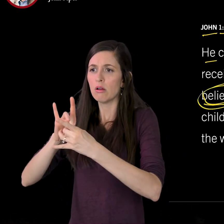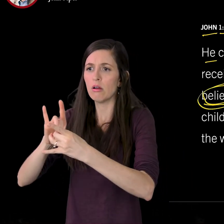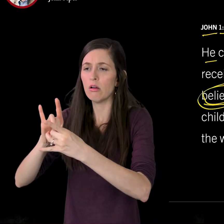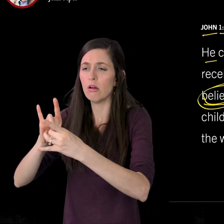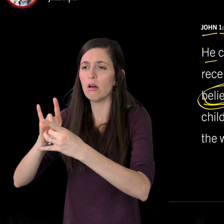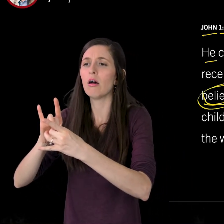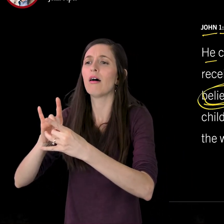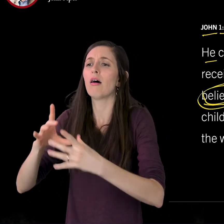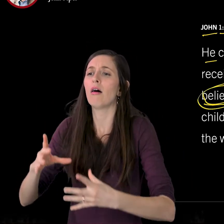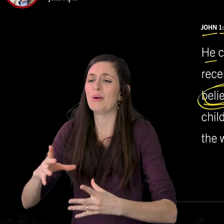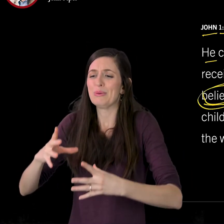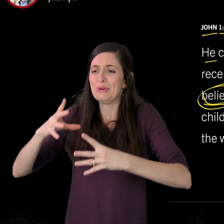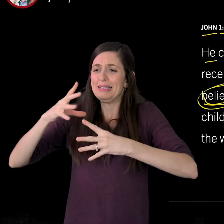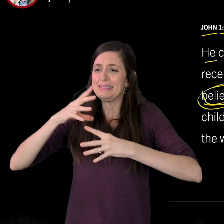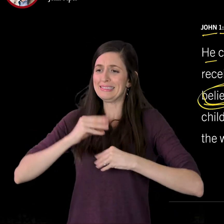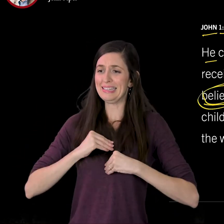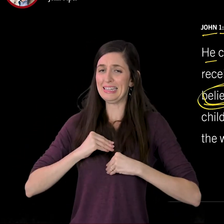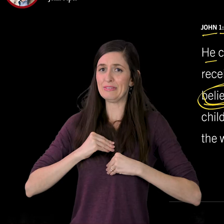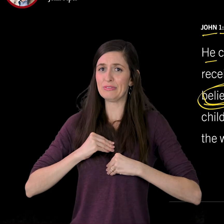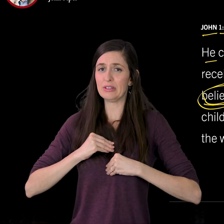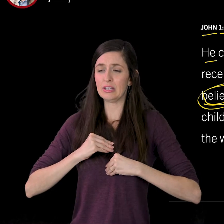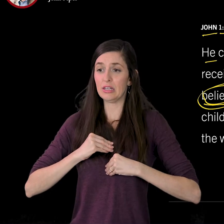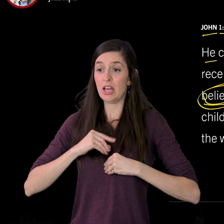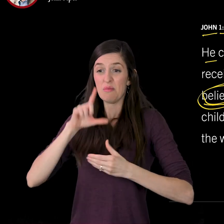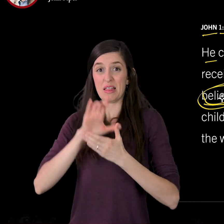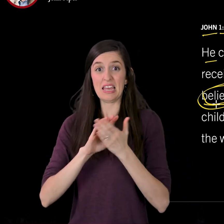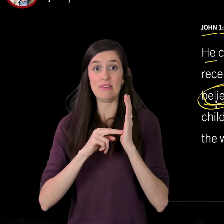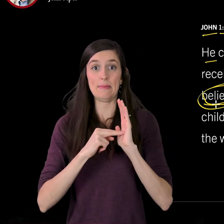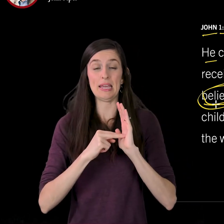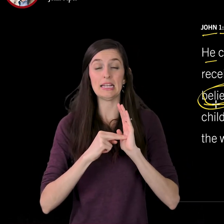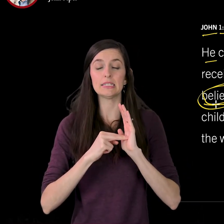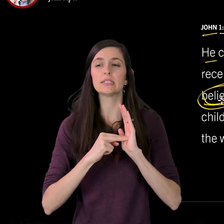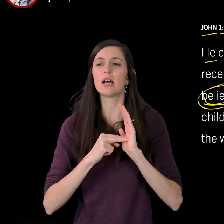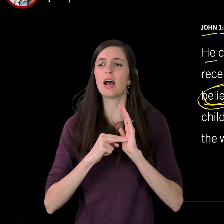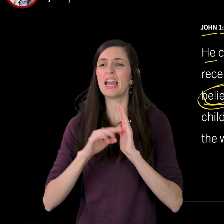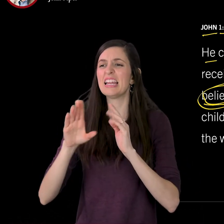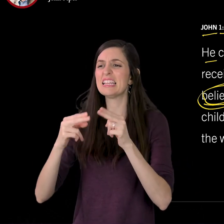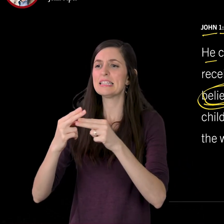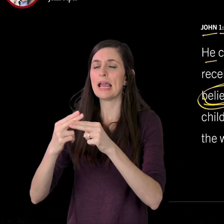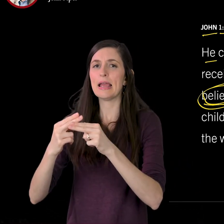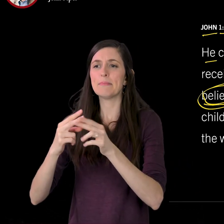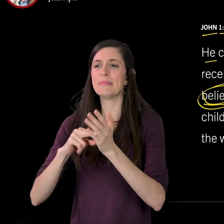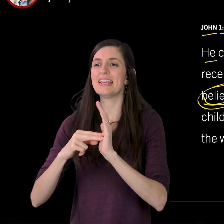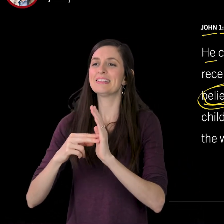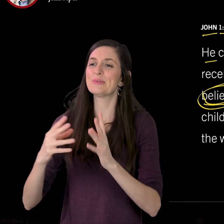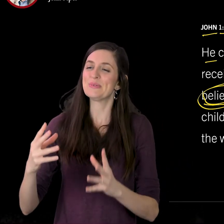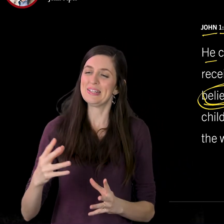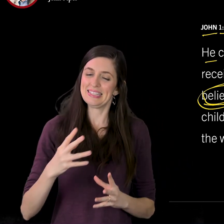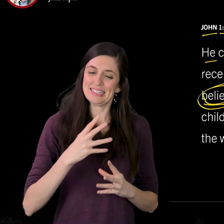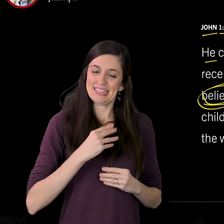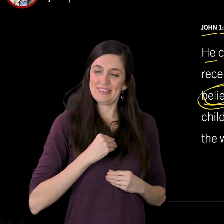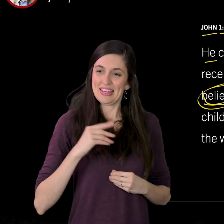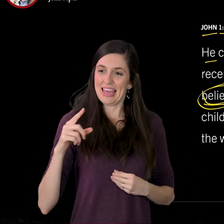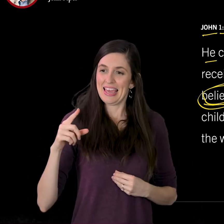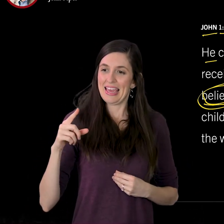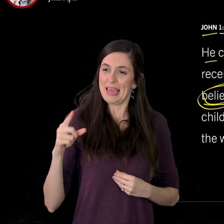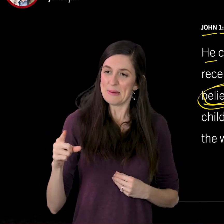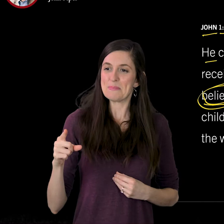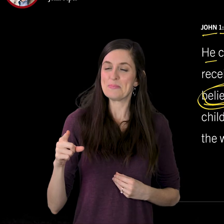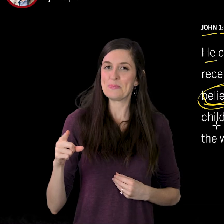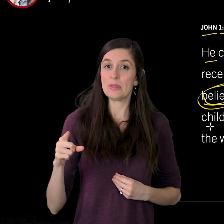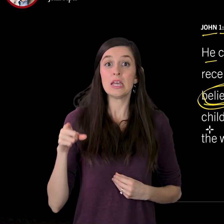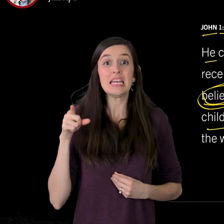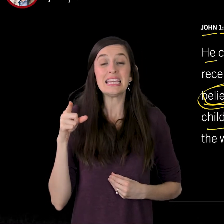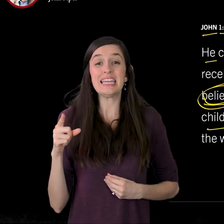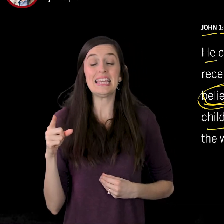is defined through receiving what does believing mean believing in his name it means receiving him he gave